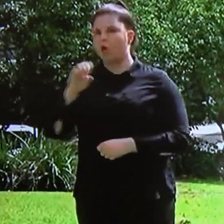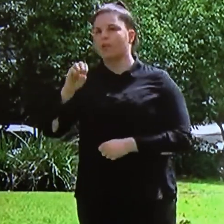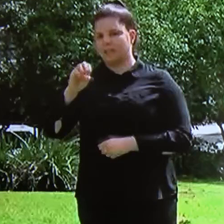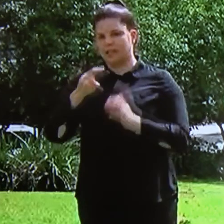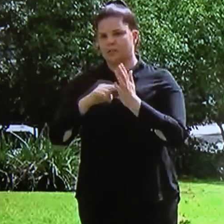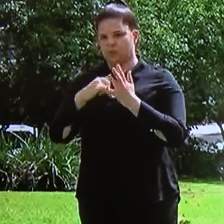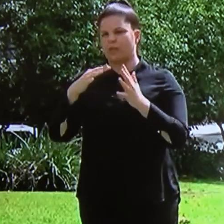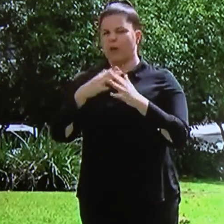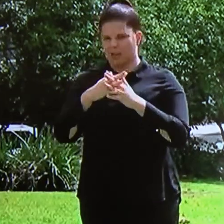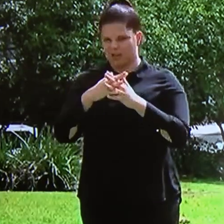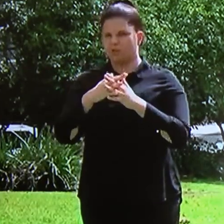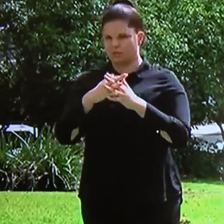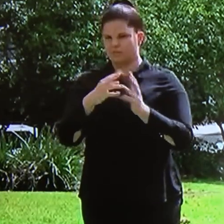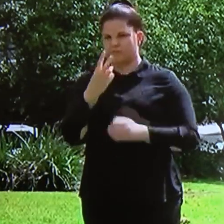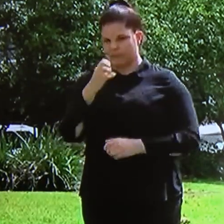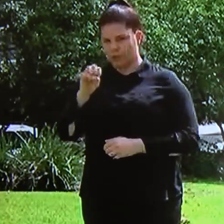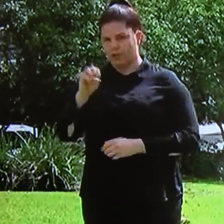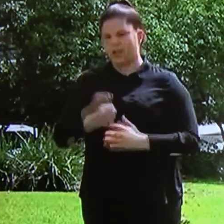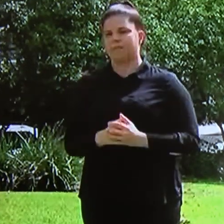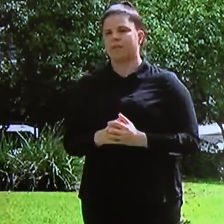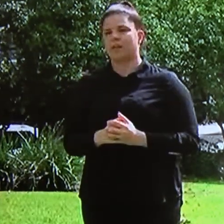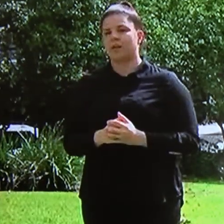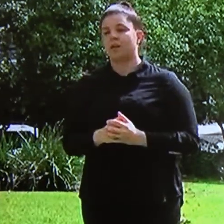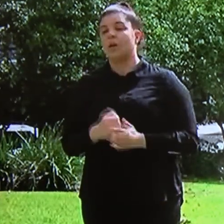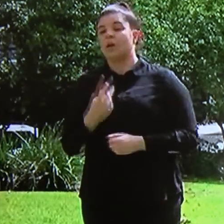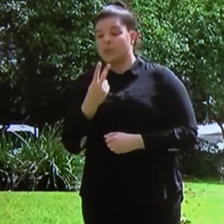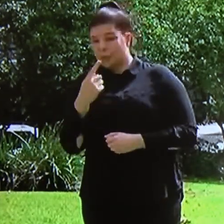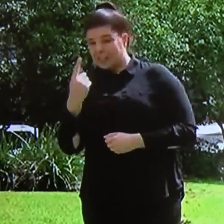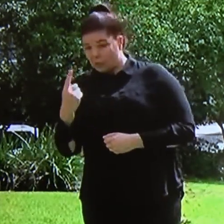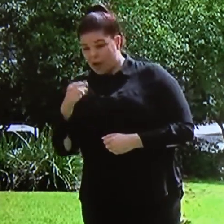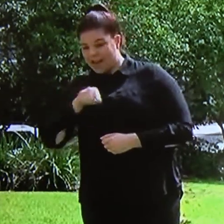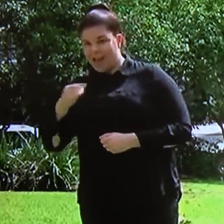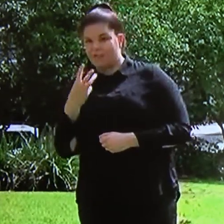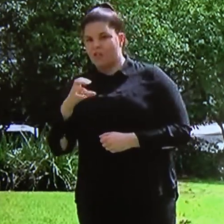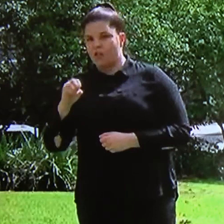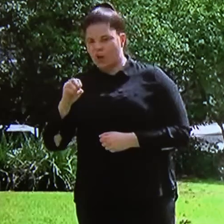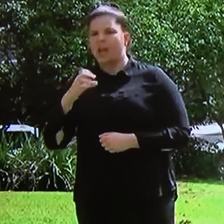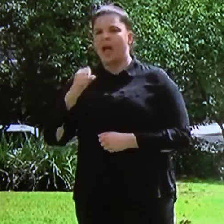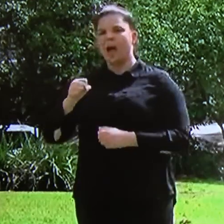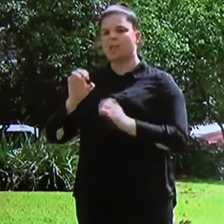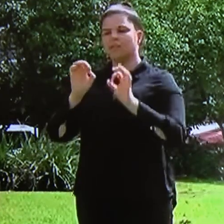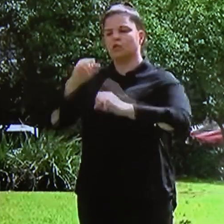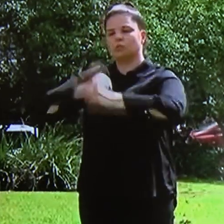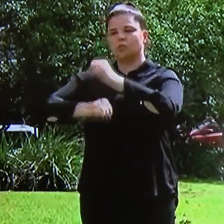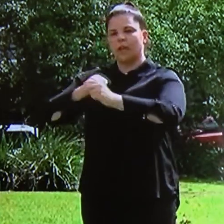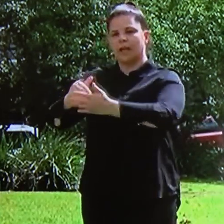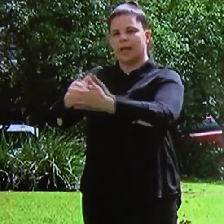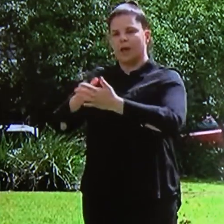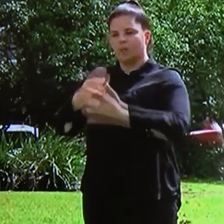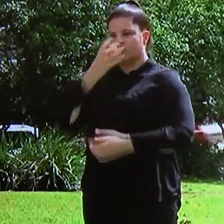our intensive care units, and 21 of those are ventilated. So they're on ventilators, and obviously their condition